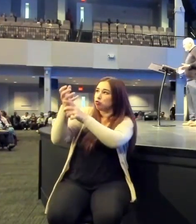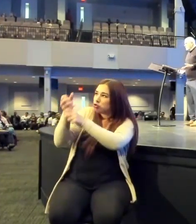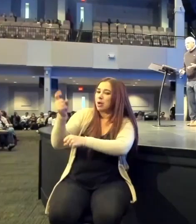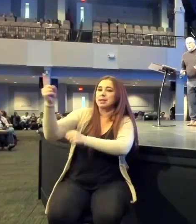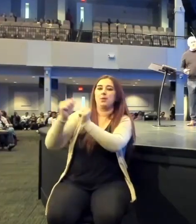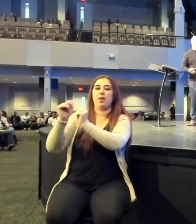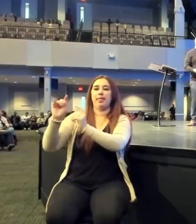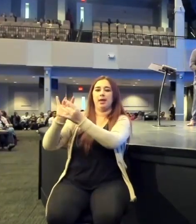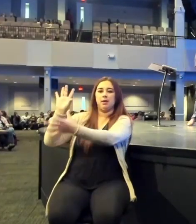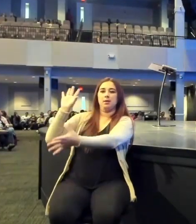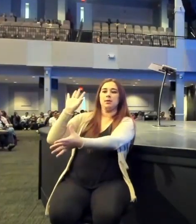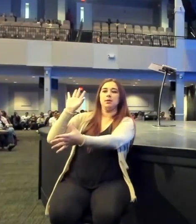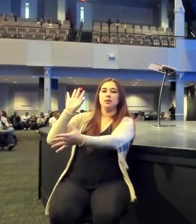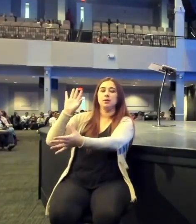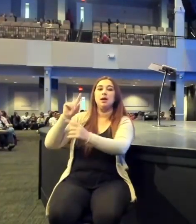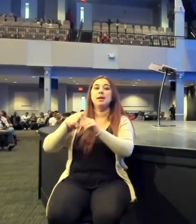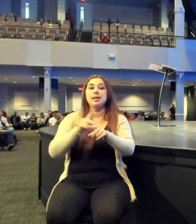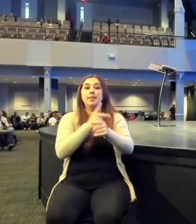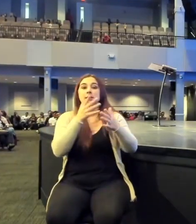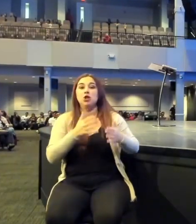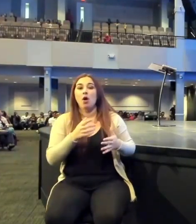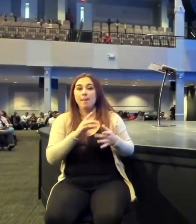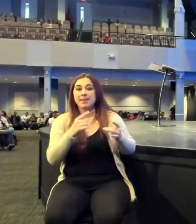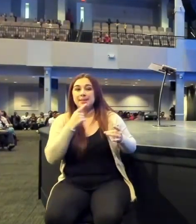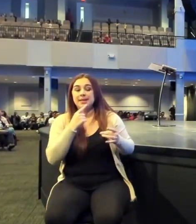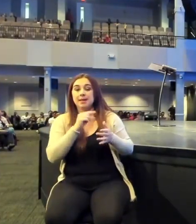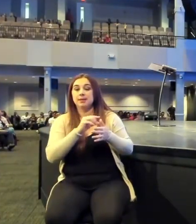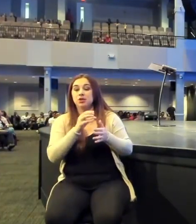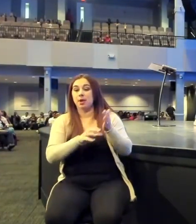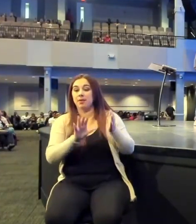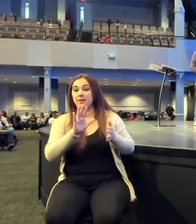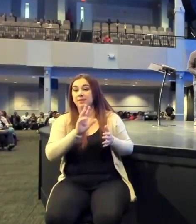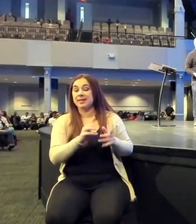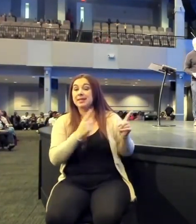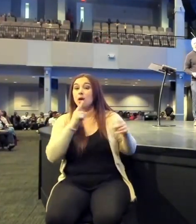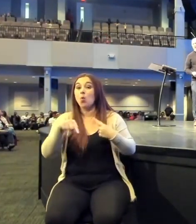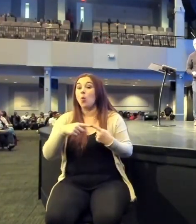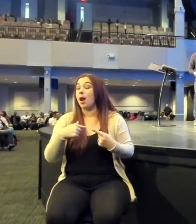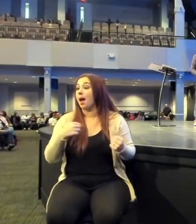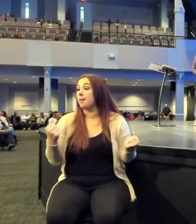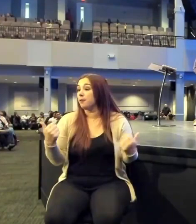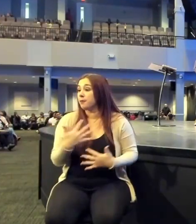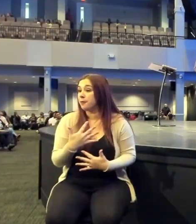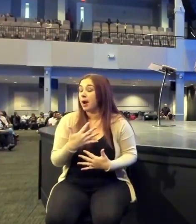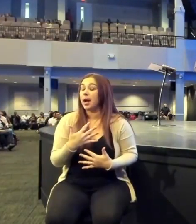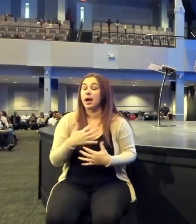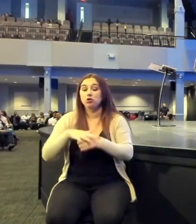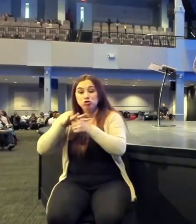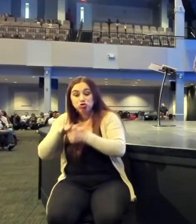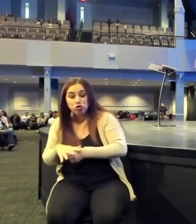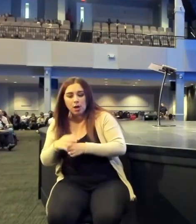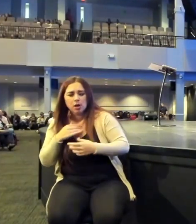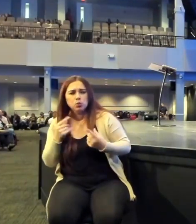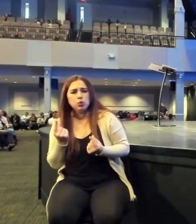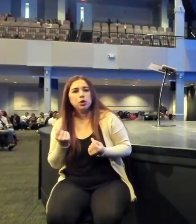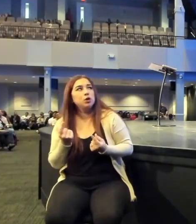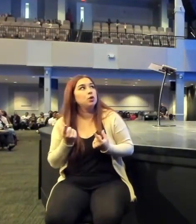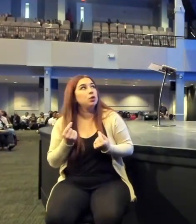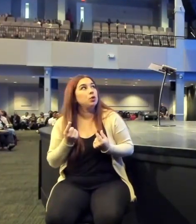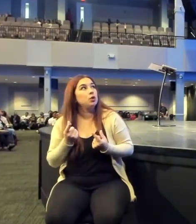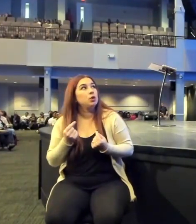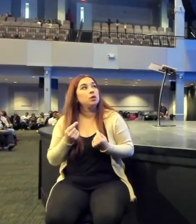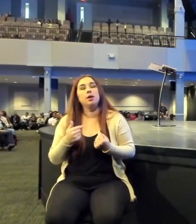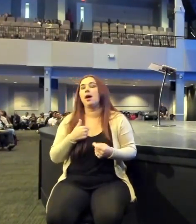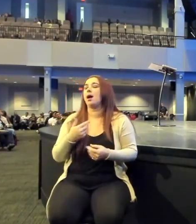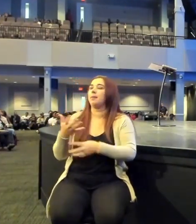with it. As the psalmist says in Psalm 56, verse 3, when I am afraid, when I'm distressed, what do? I put